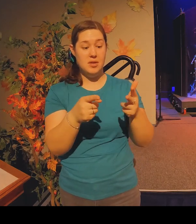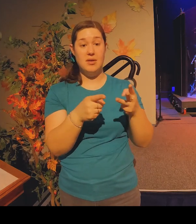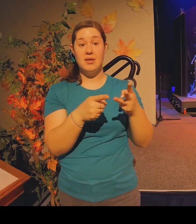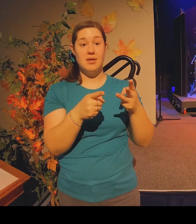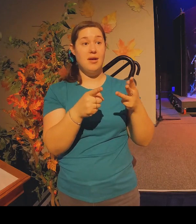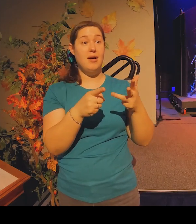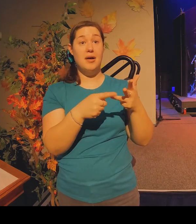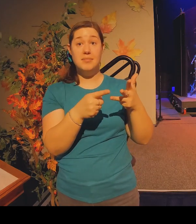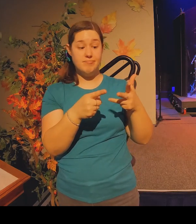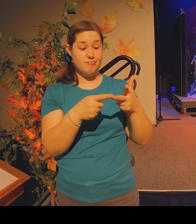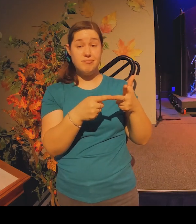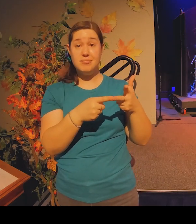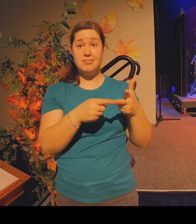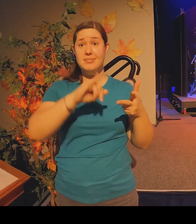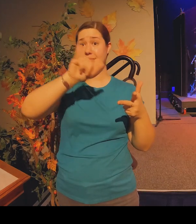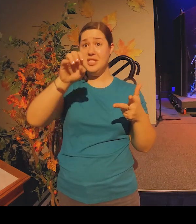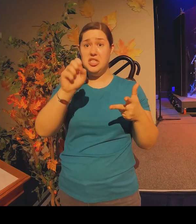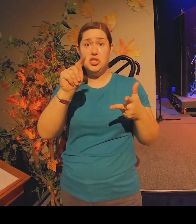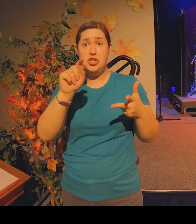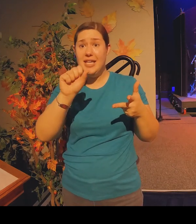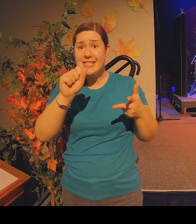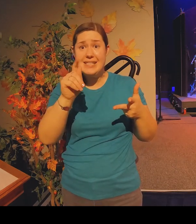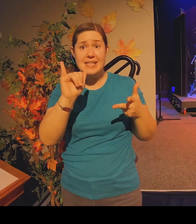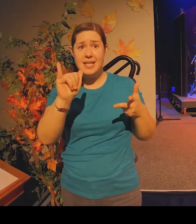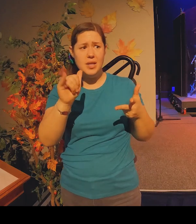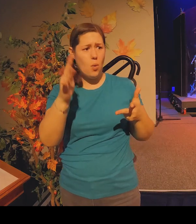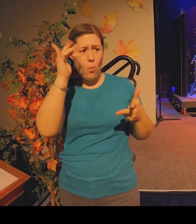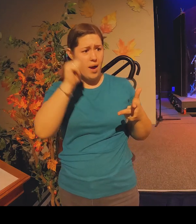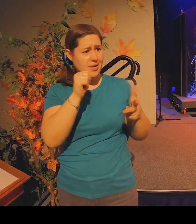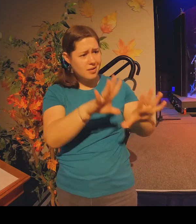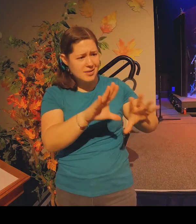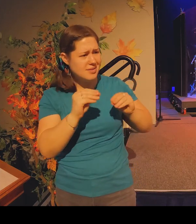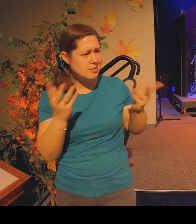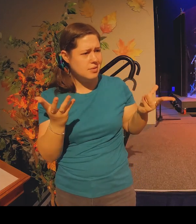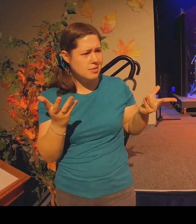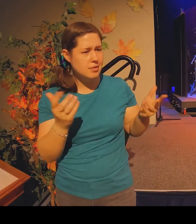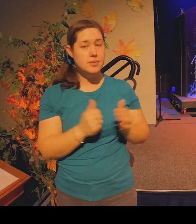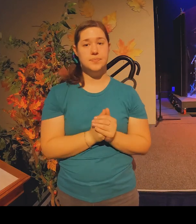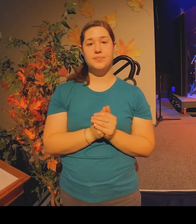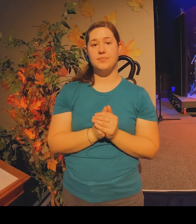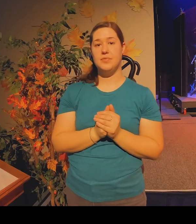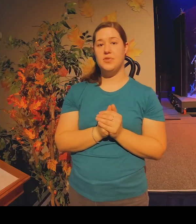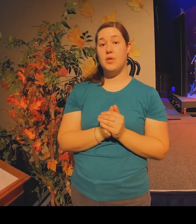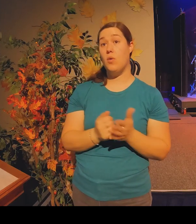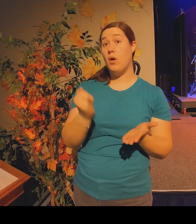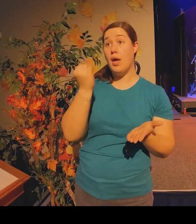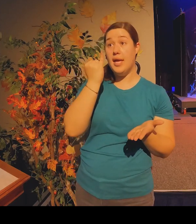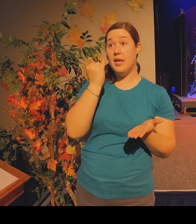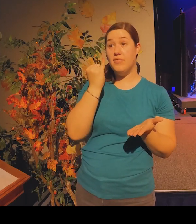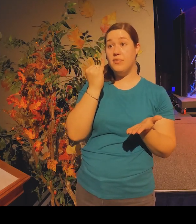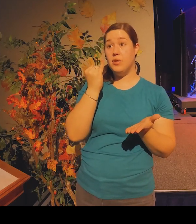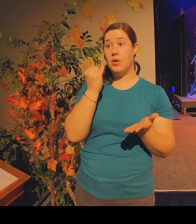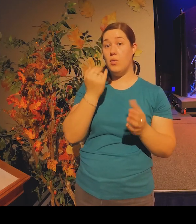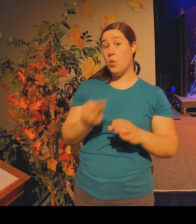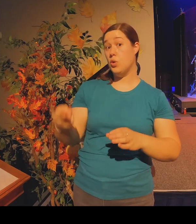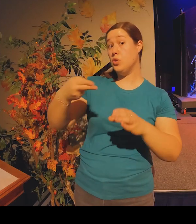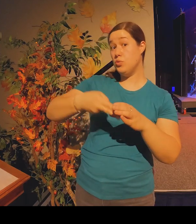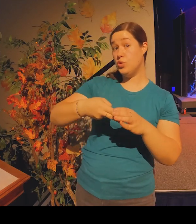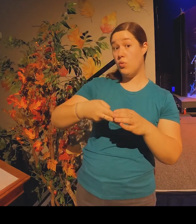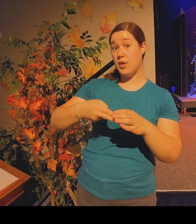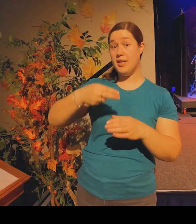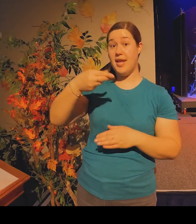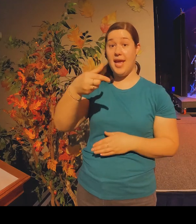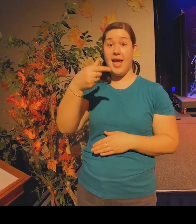praying to lose weight and someone gives you a free membership, but you never use it, don't blame God if you still haven't lost weight. You